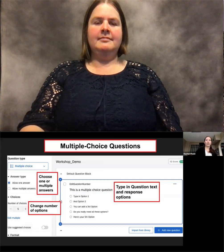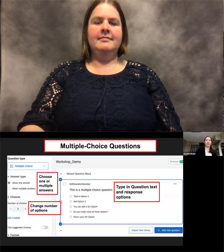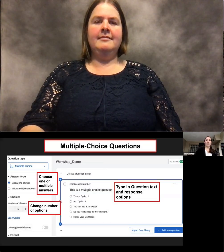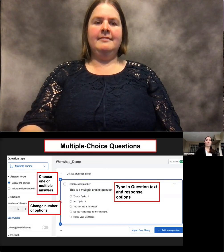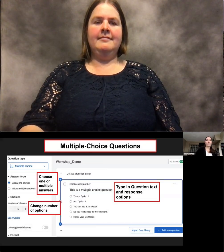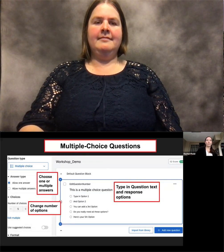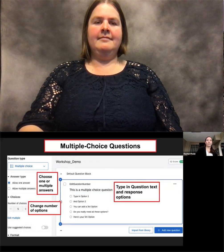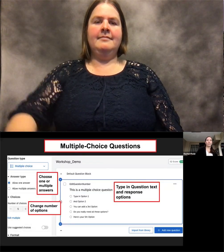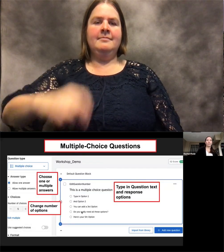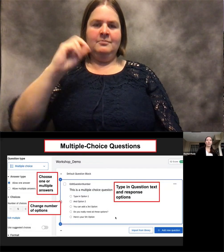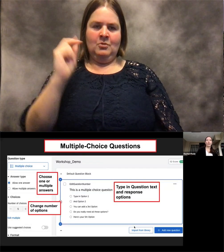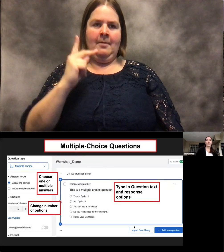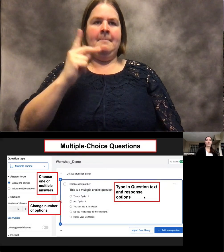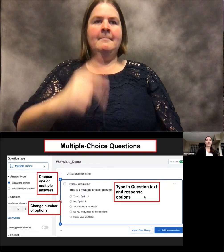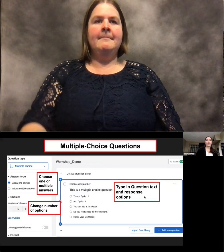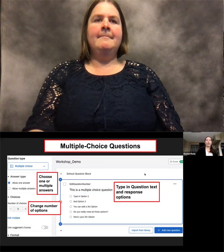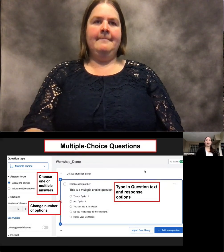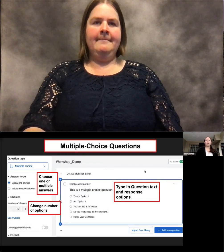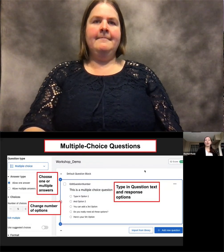Okay.